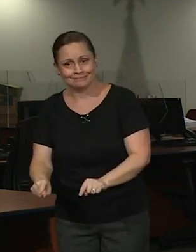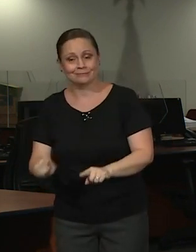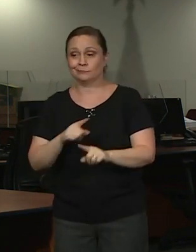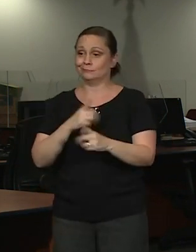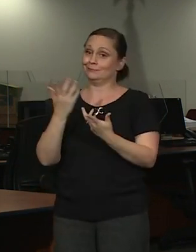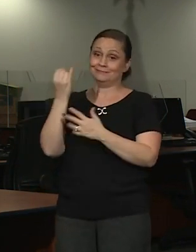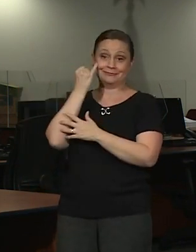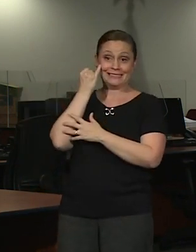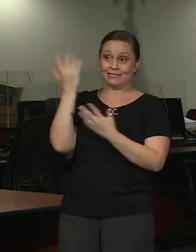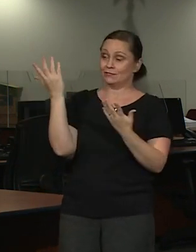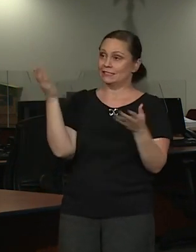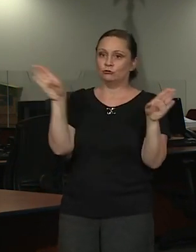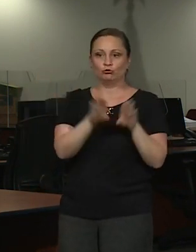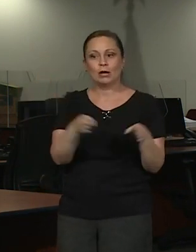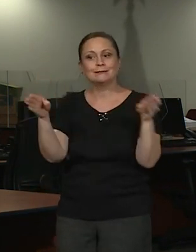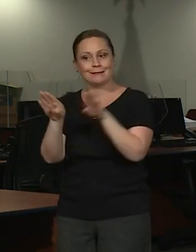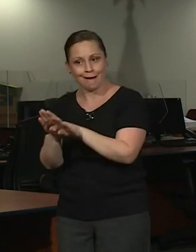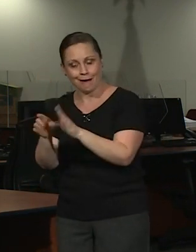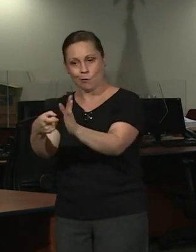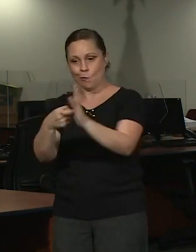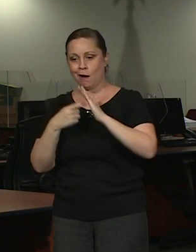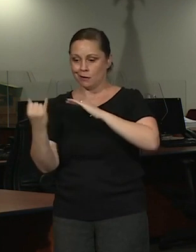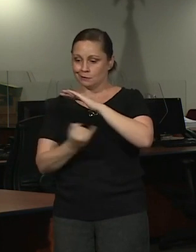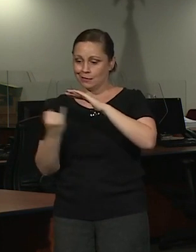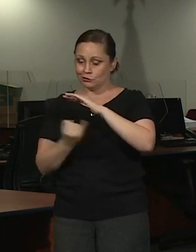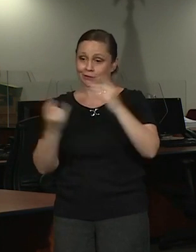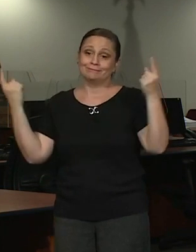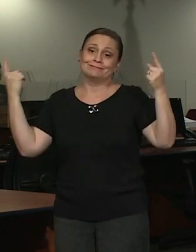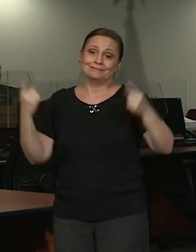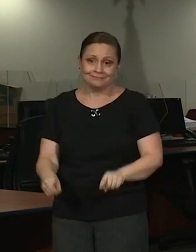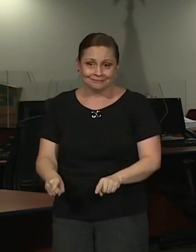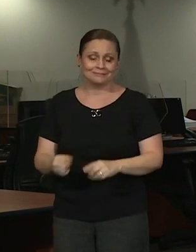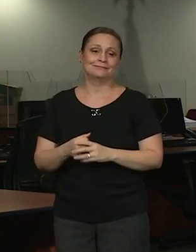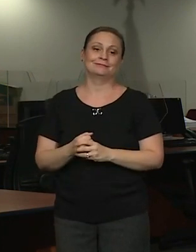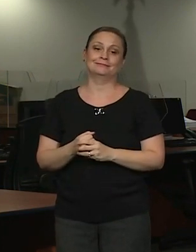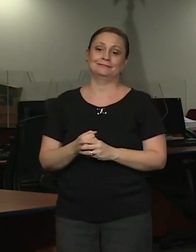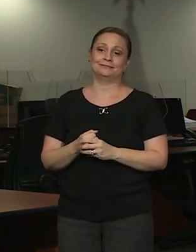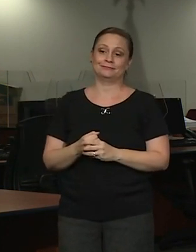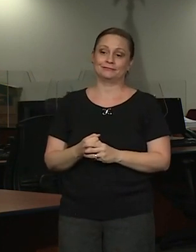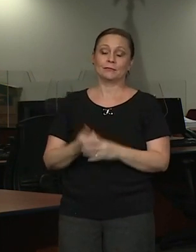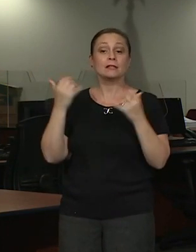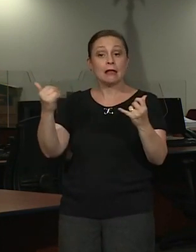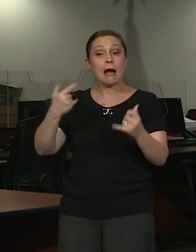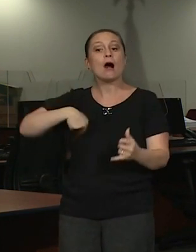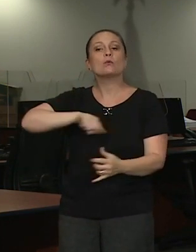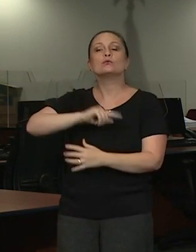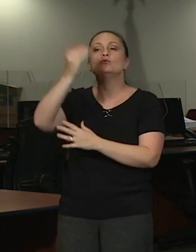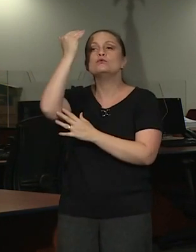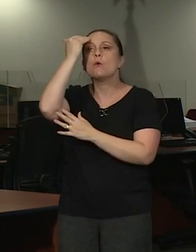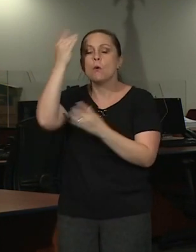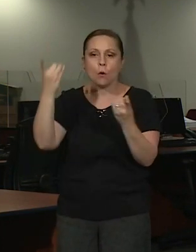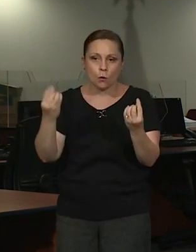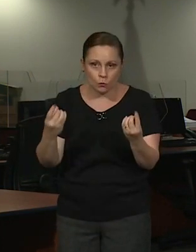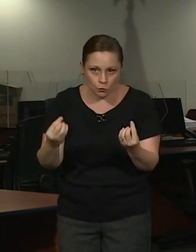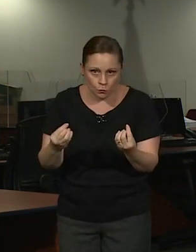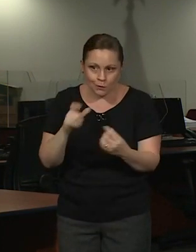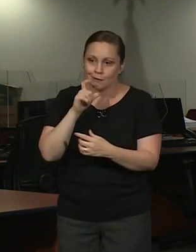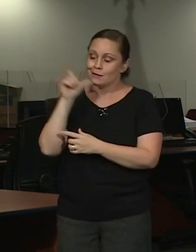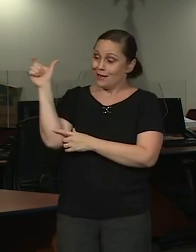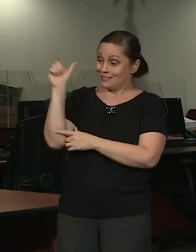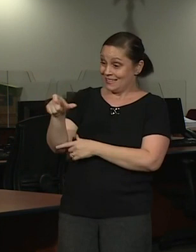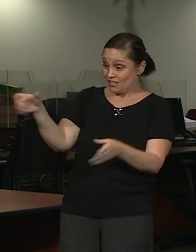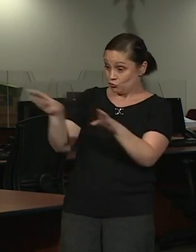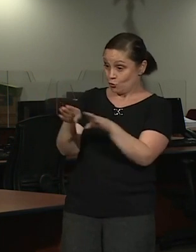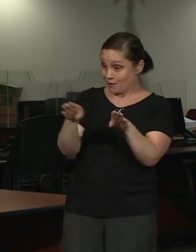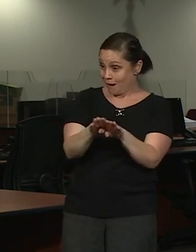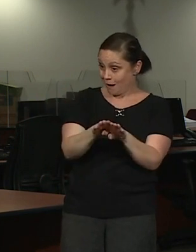requiring isolation. But we've gotten to the point now where we know what we do. We don't need to shut things down. You have